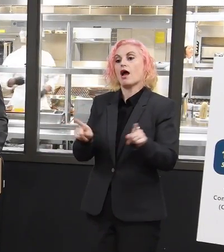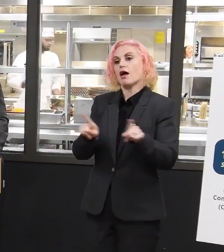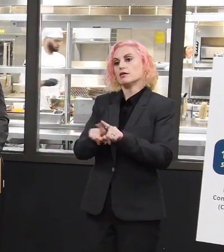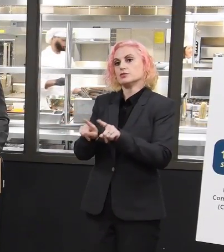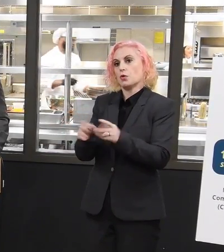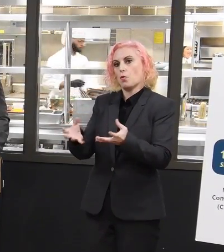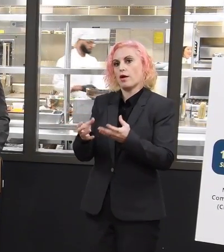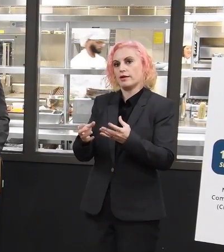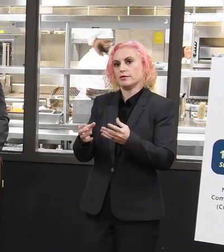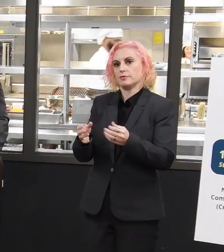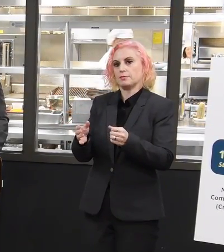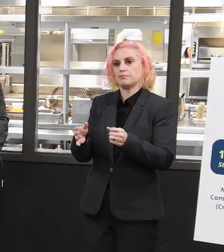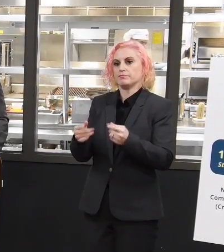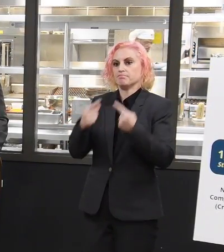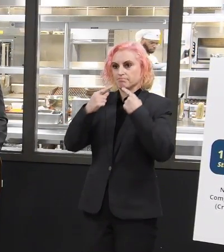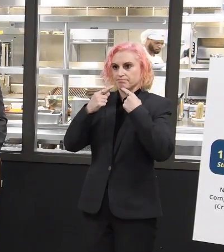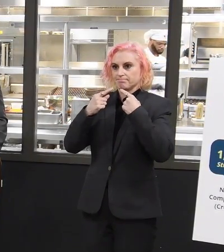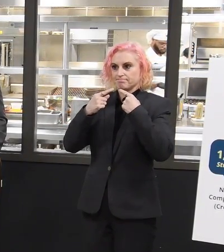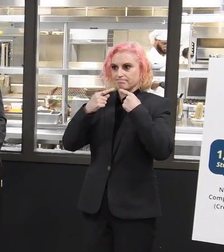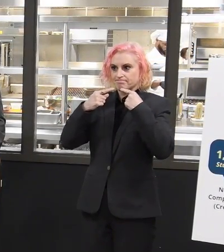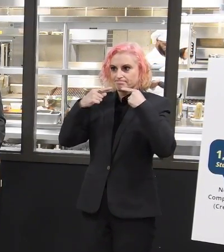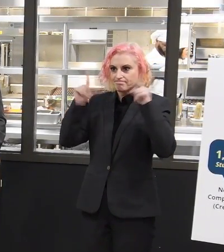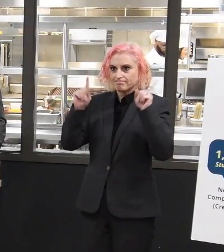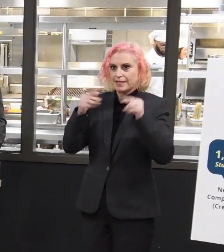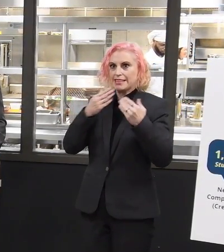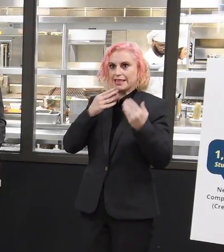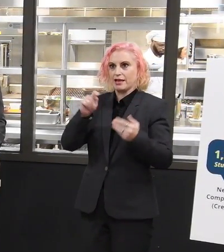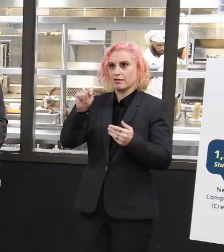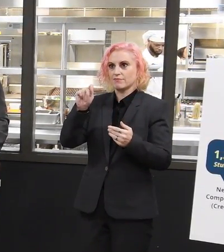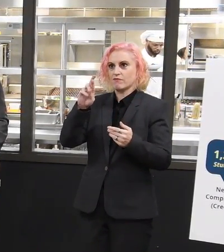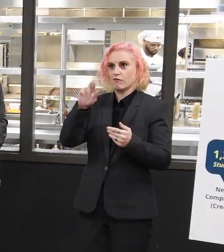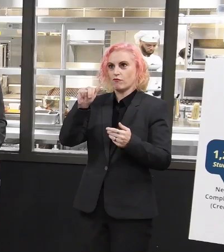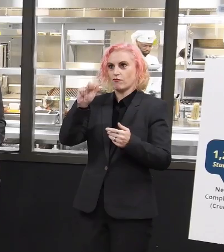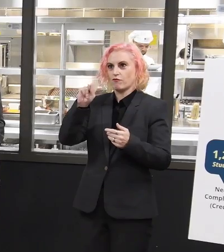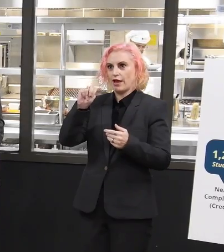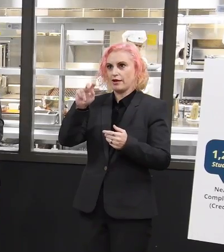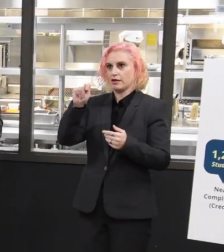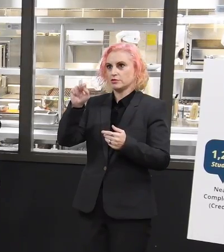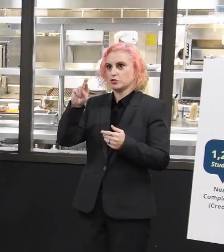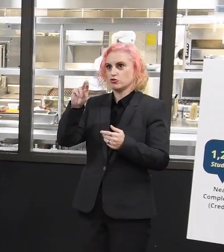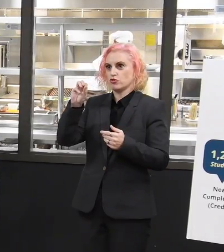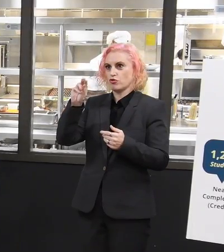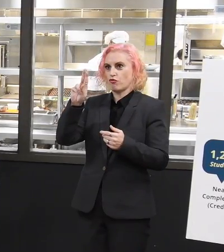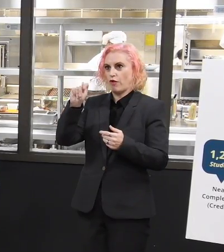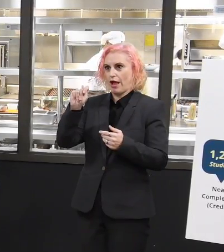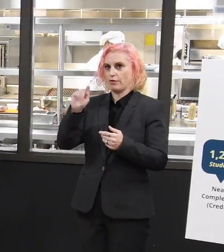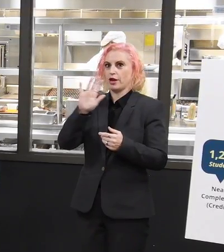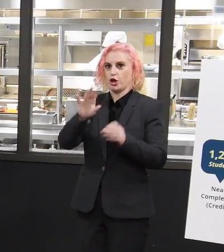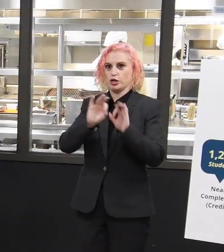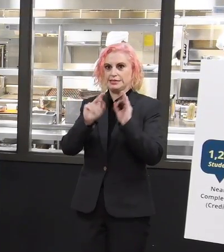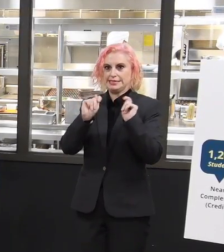want to publicly and personally thank Fran Trout, right there in the back, and her entire team.